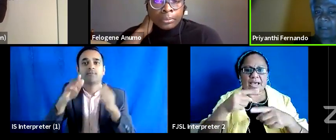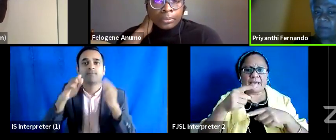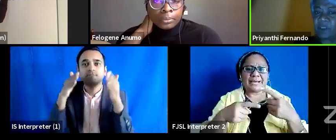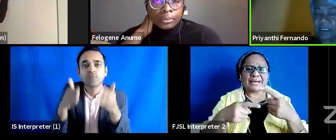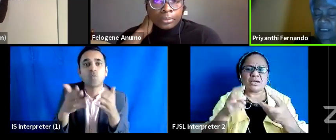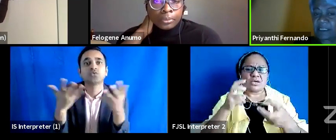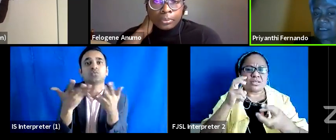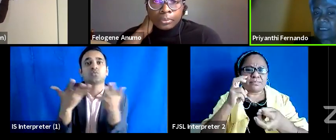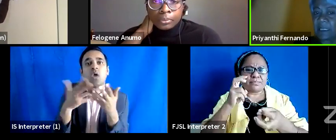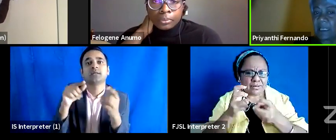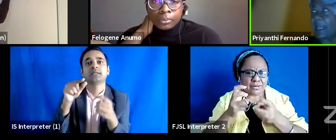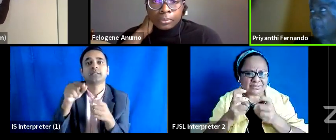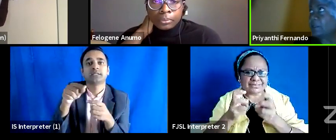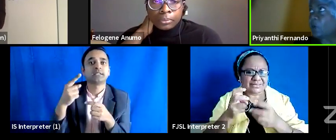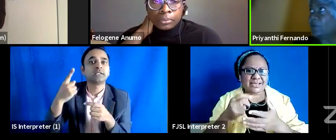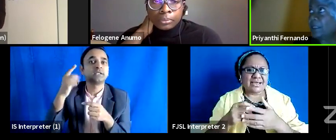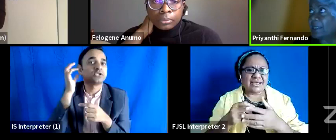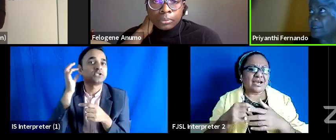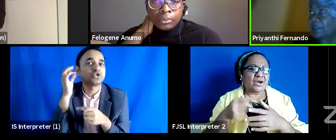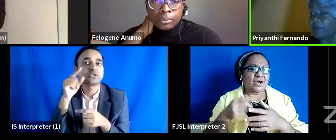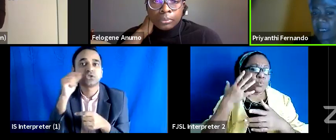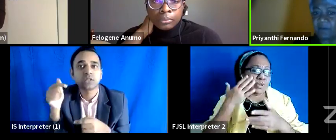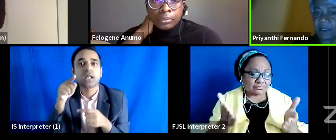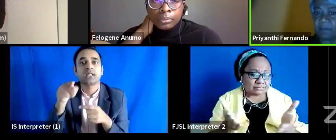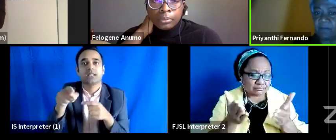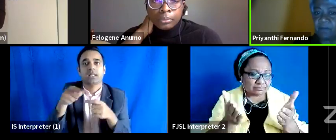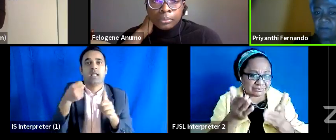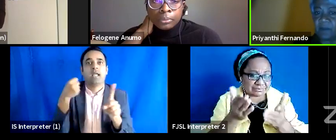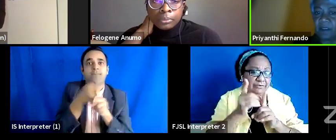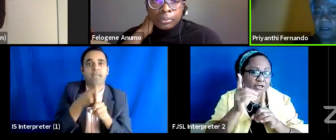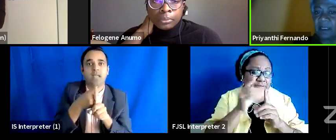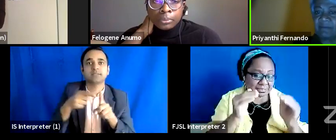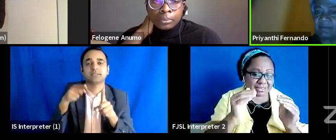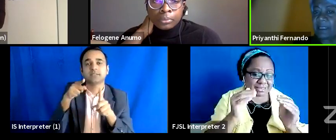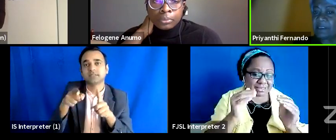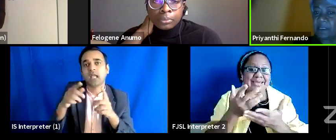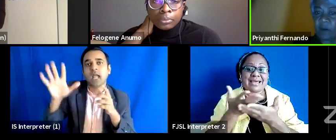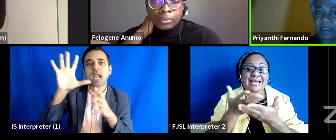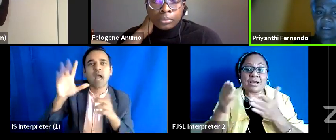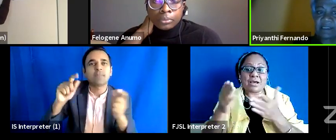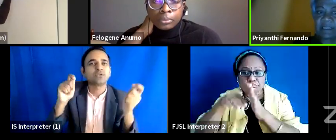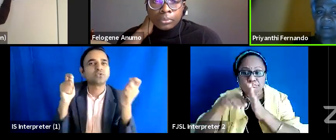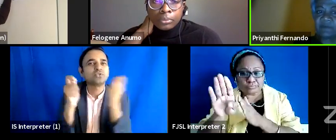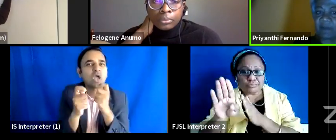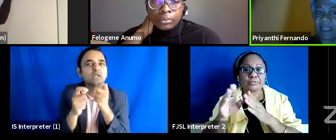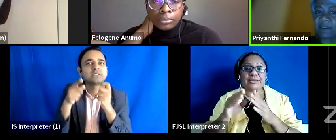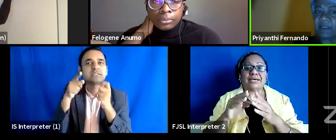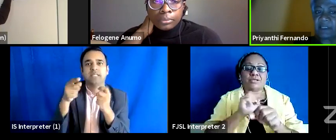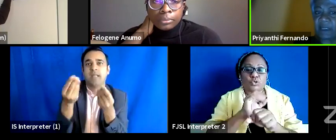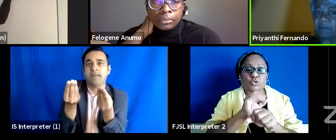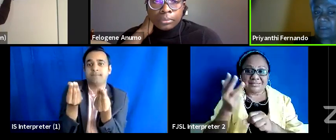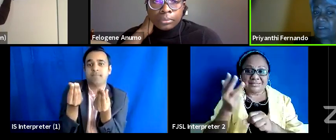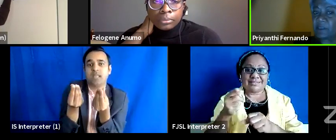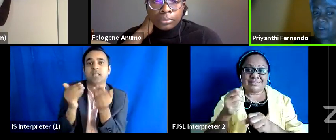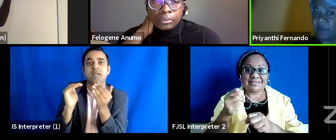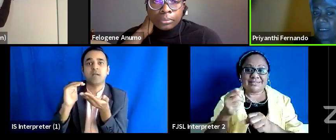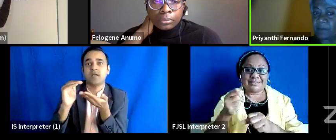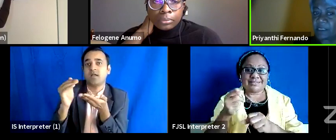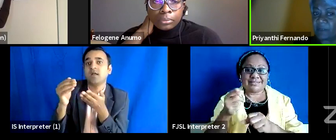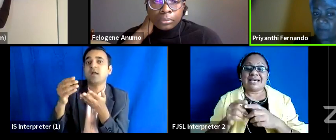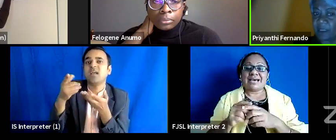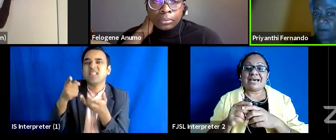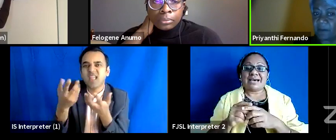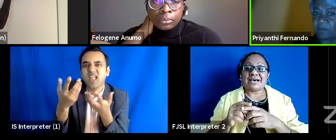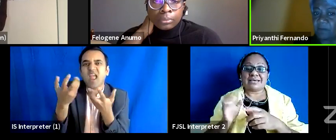building, development justice, and COVID-19 recovery. Kavita is a non-executive director at Greenpeace